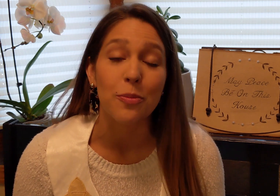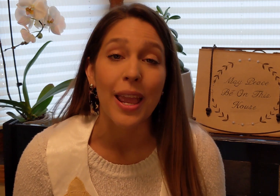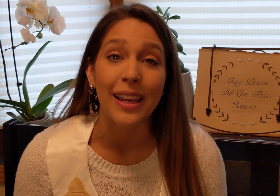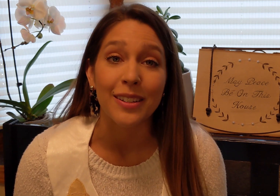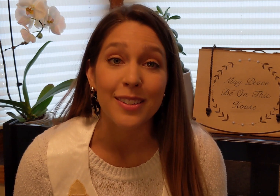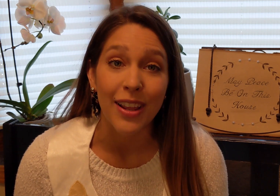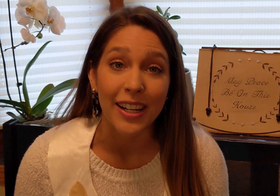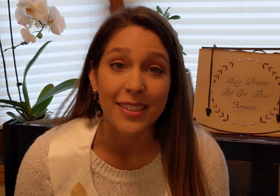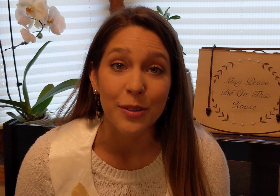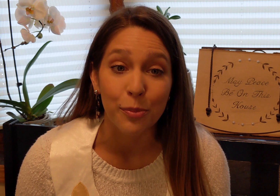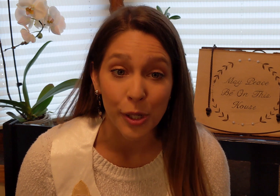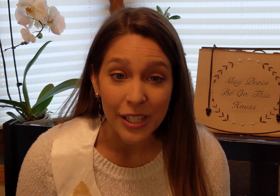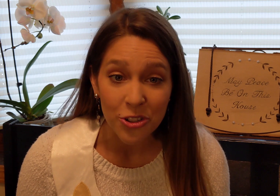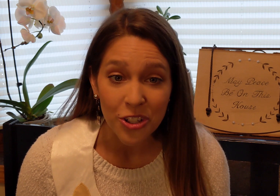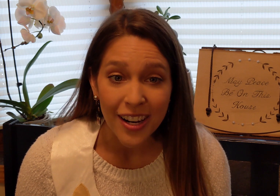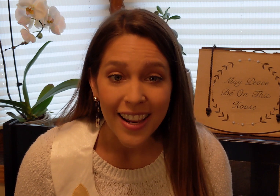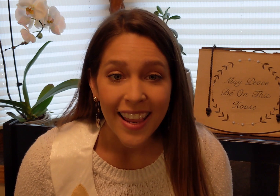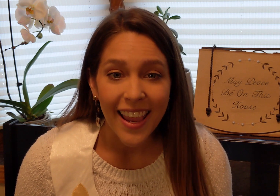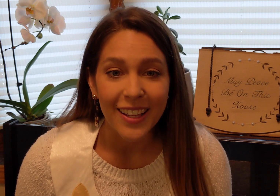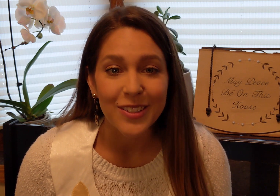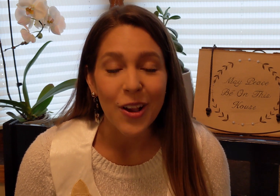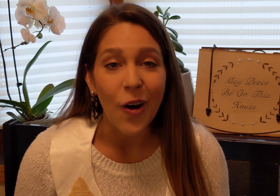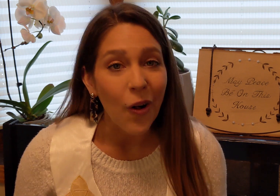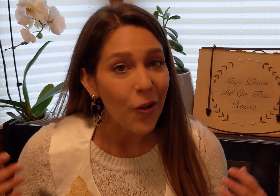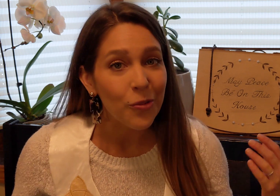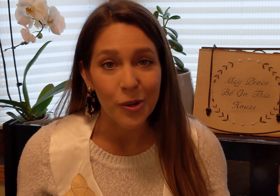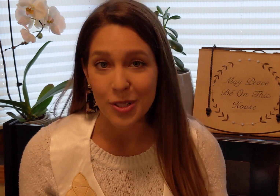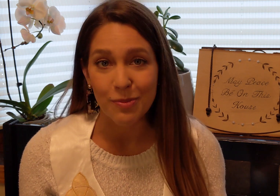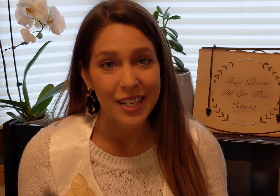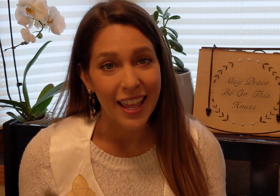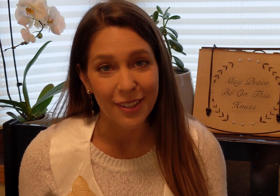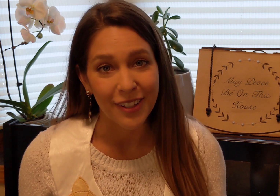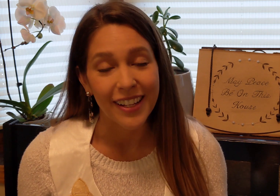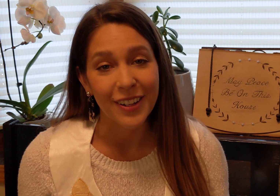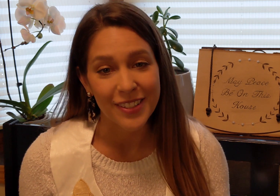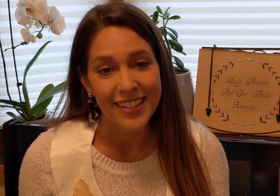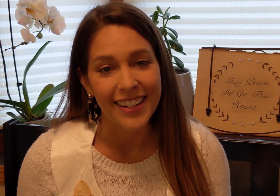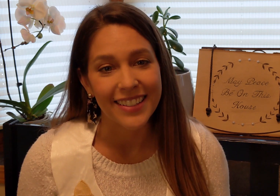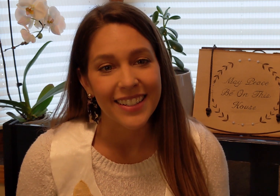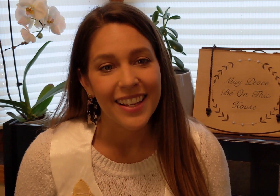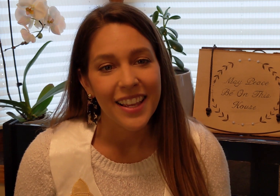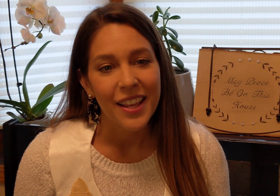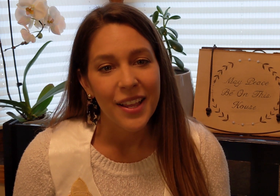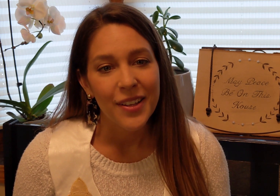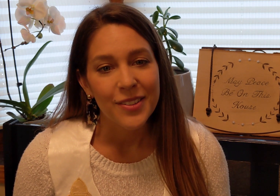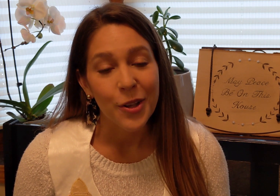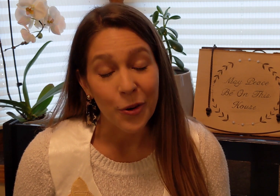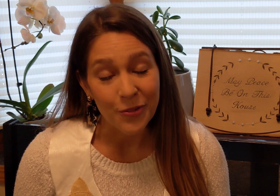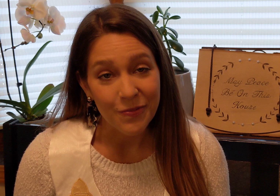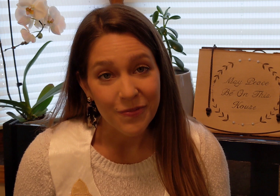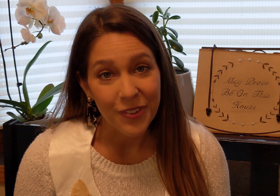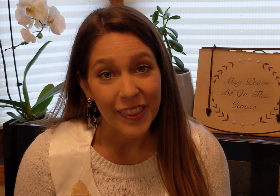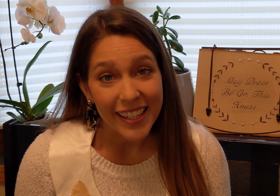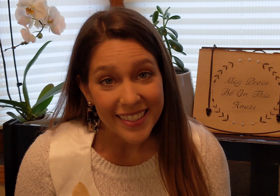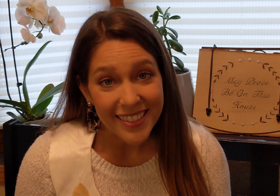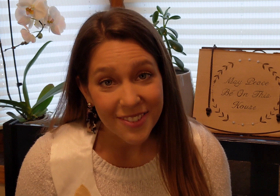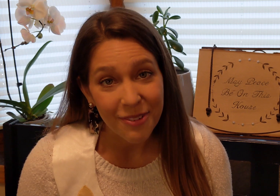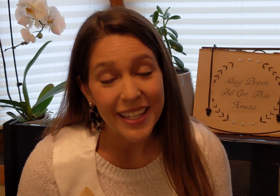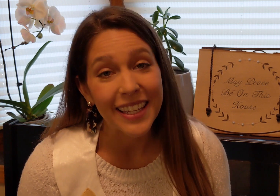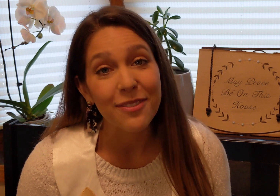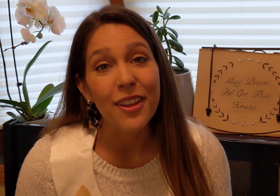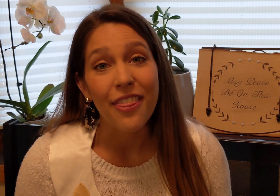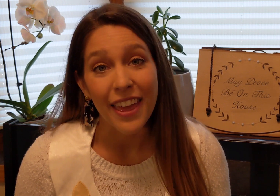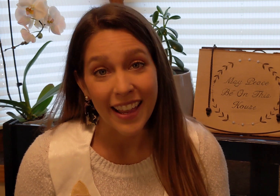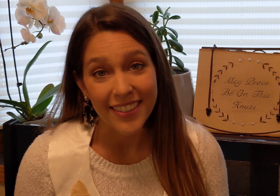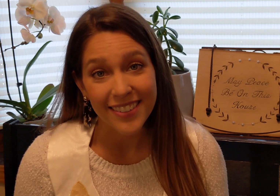hear Bishop Ann Svennungsen preach and all worship together in our synod. So, for this,